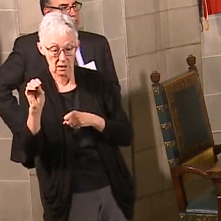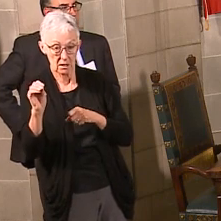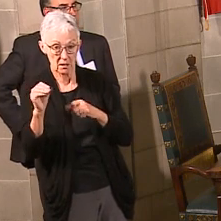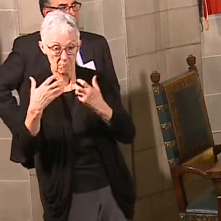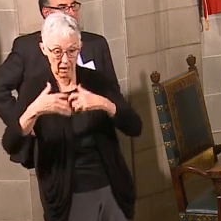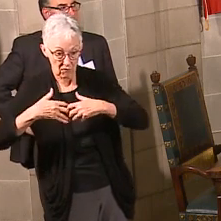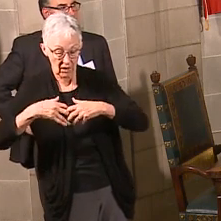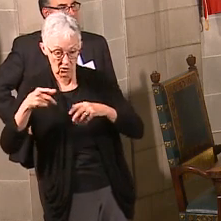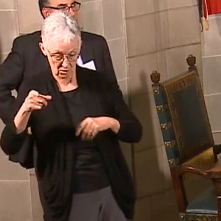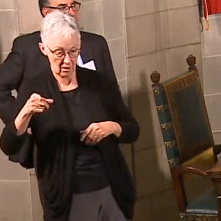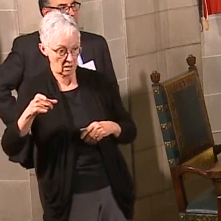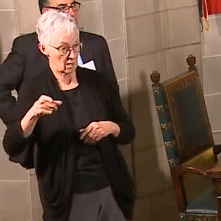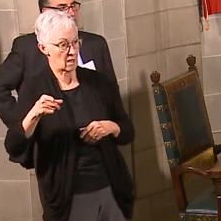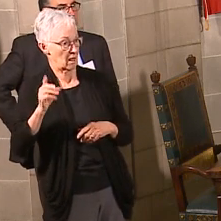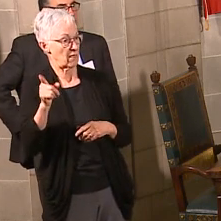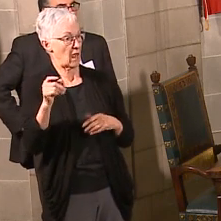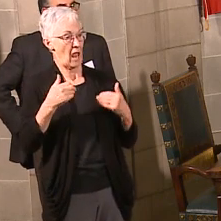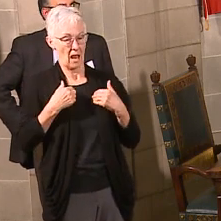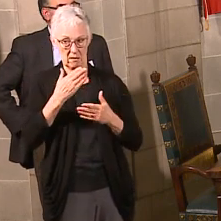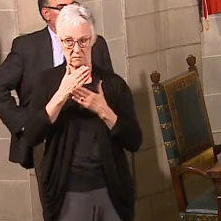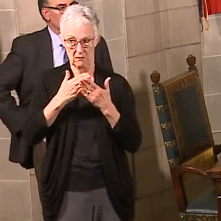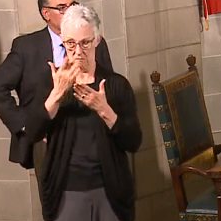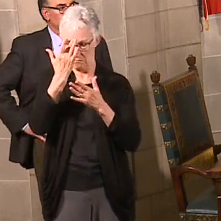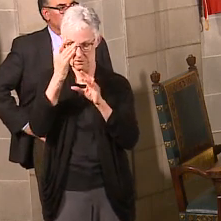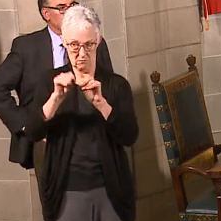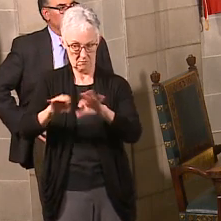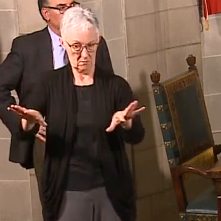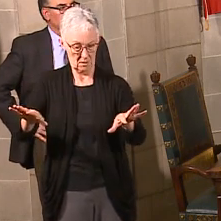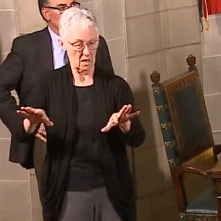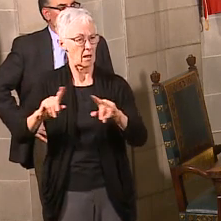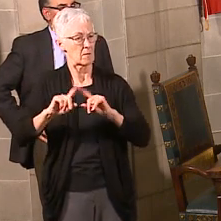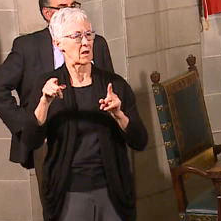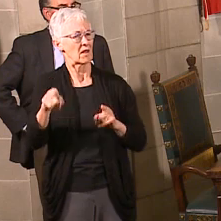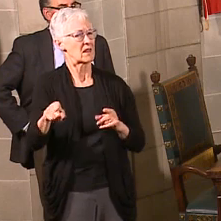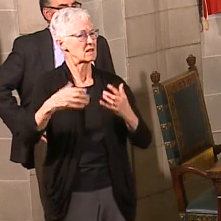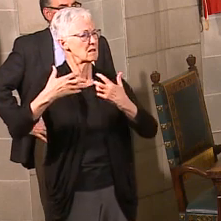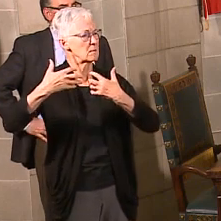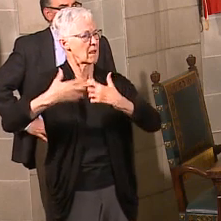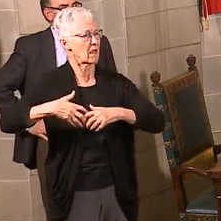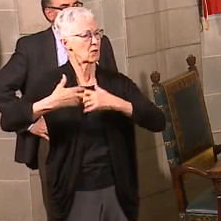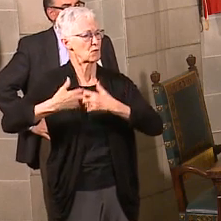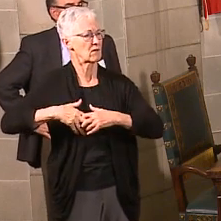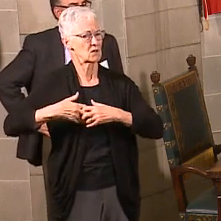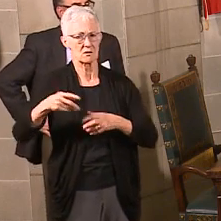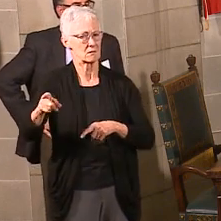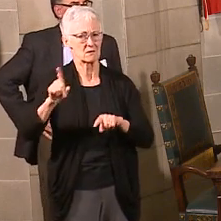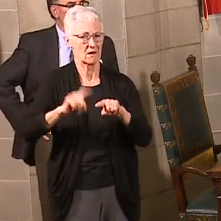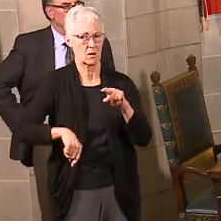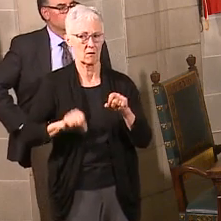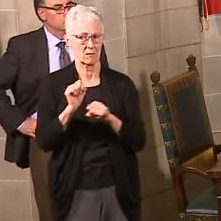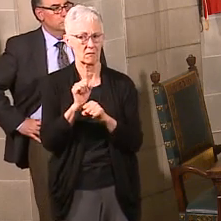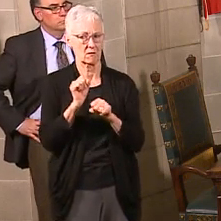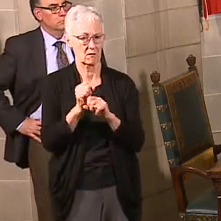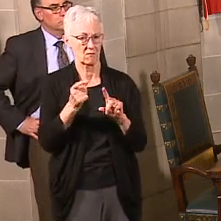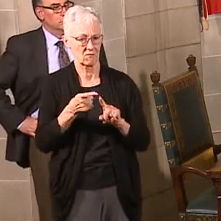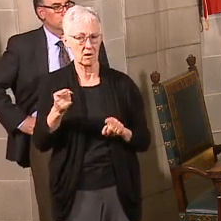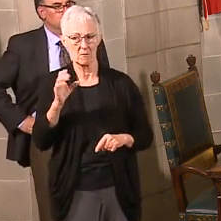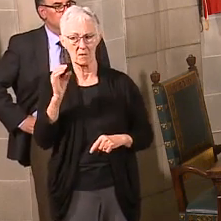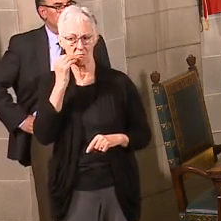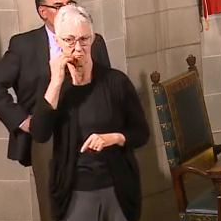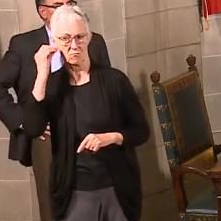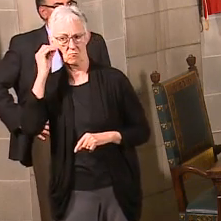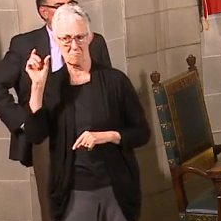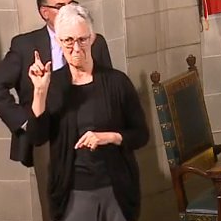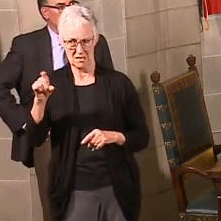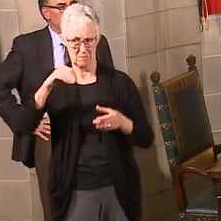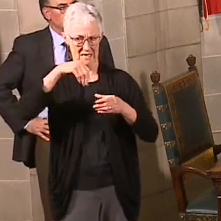And part of it, again, this is manufacturing. If you want to think about it that way, you can't do it from home, and so you've got potentially thousands of people that